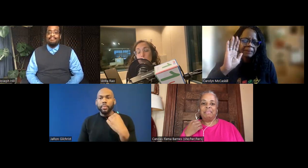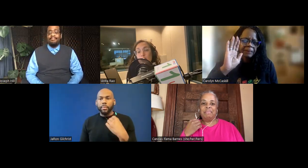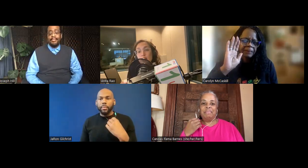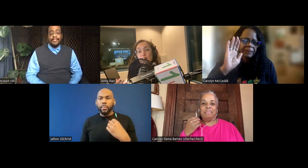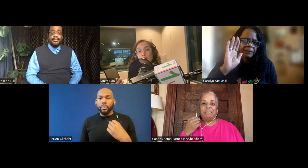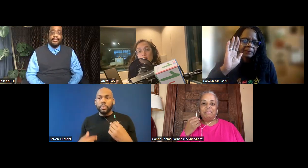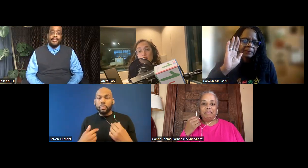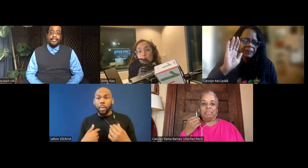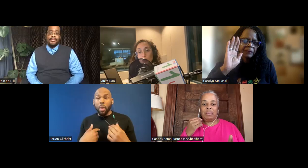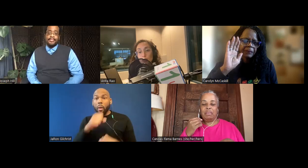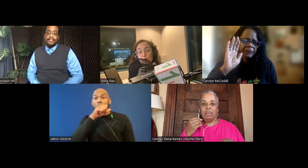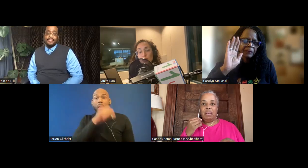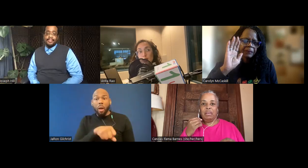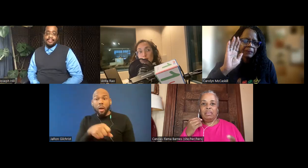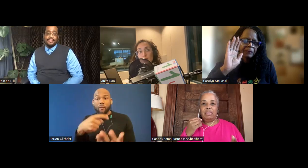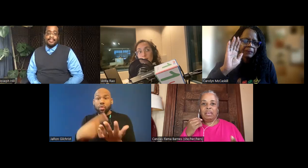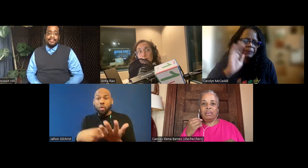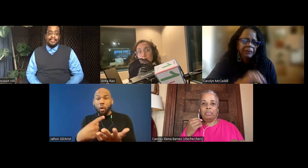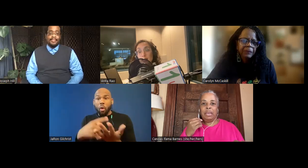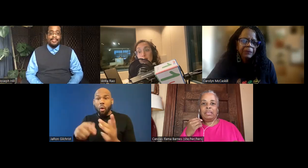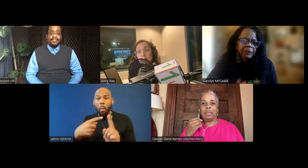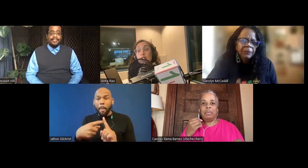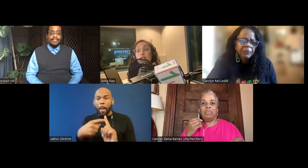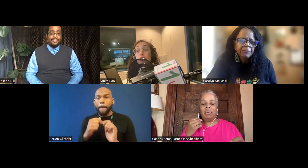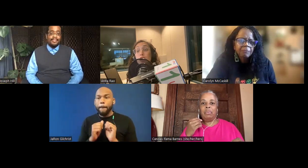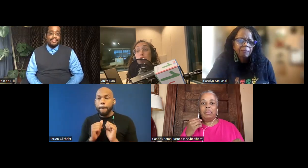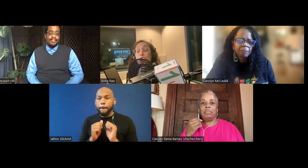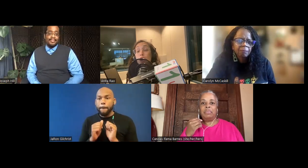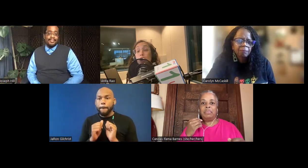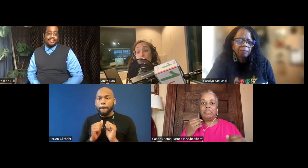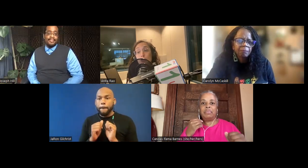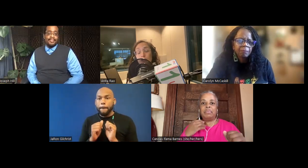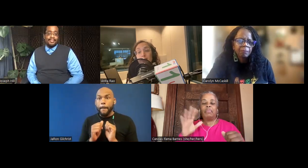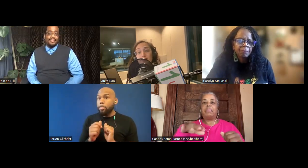moving forward. This is Carolyn. May I step in for a moment? Oh, sure.